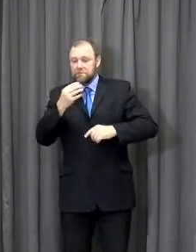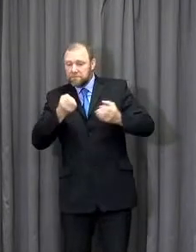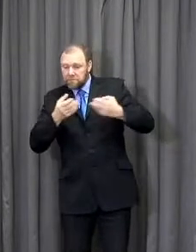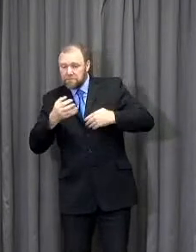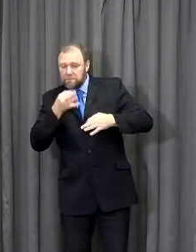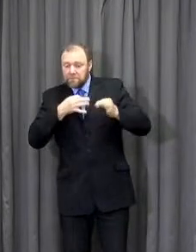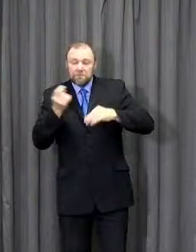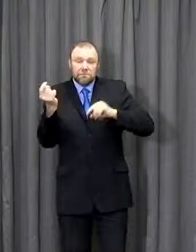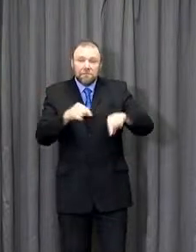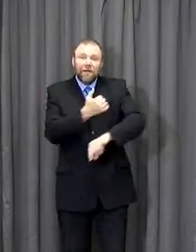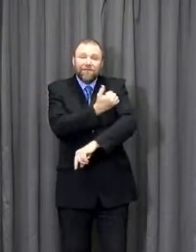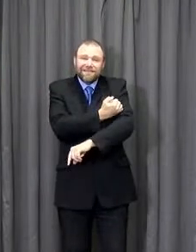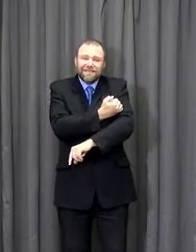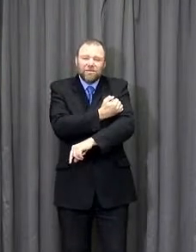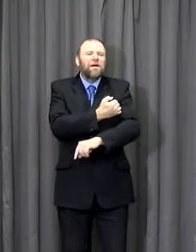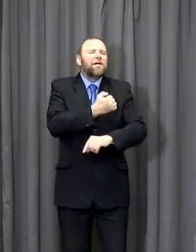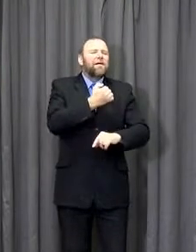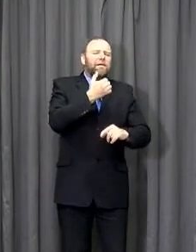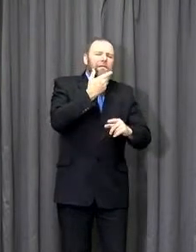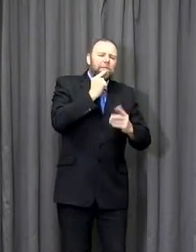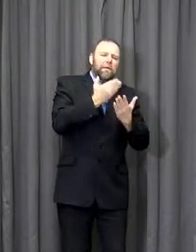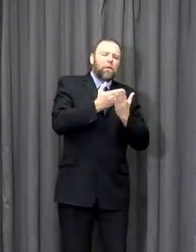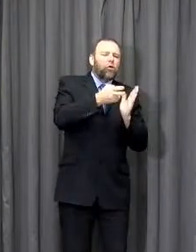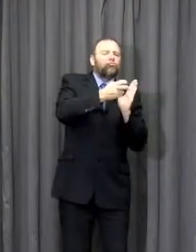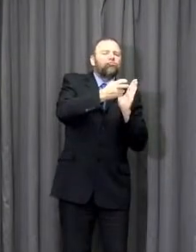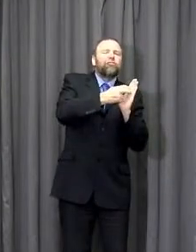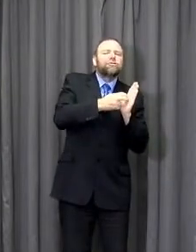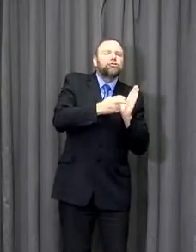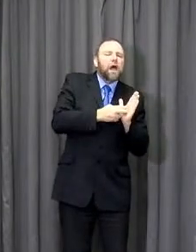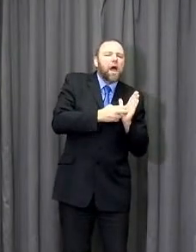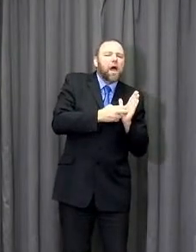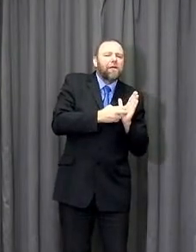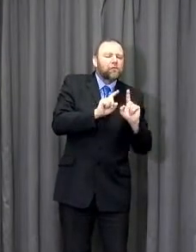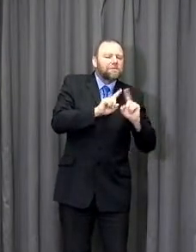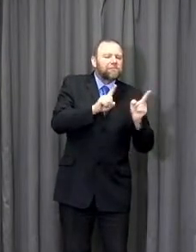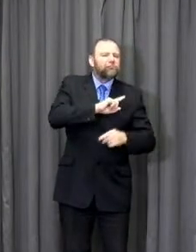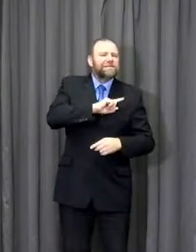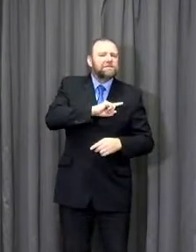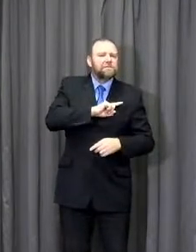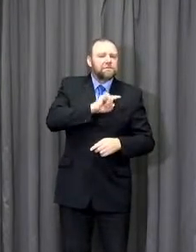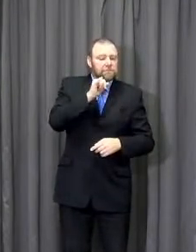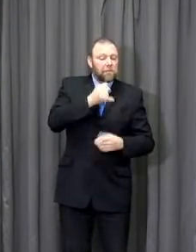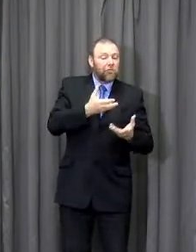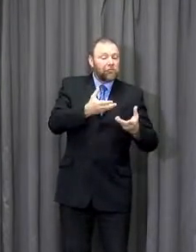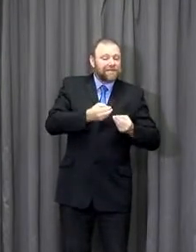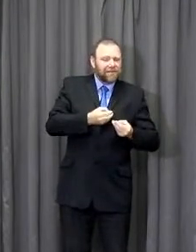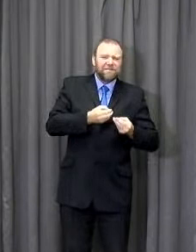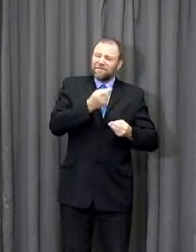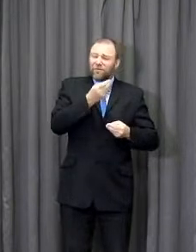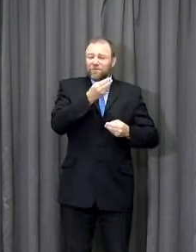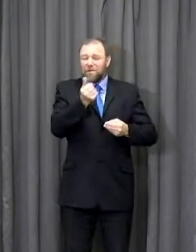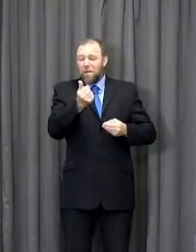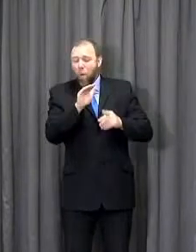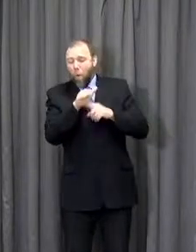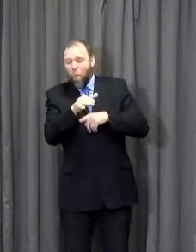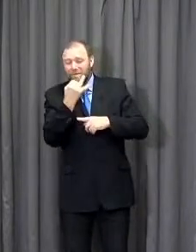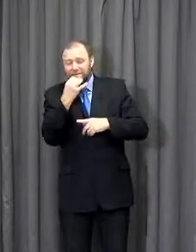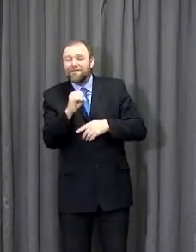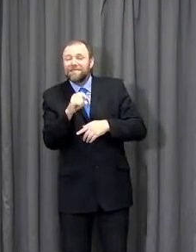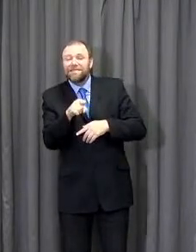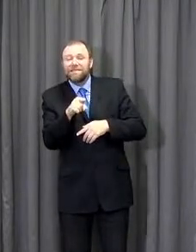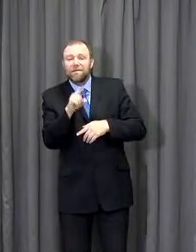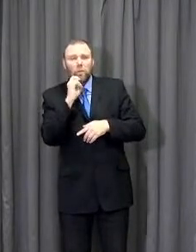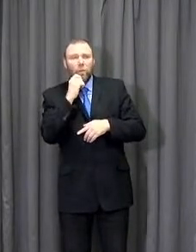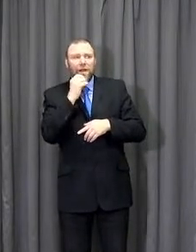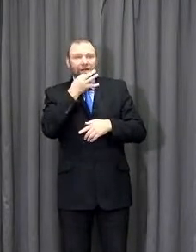invitations. People are on registers and so will receive those invitations. Inevitably, some over 70s will start to be